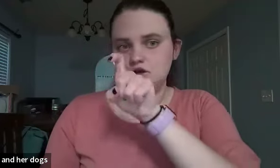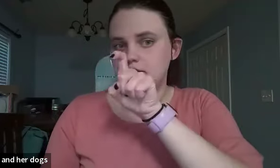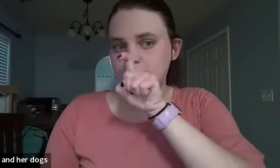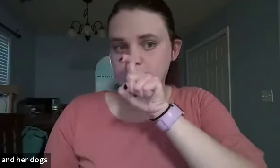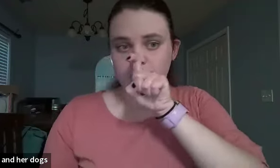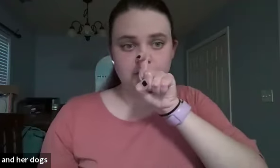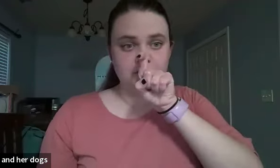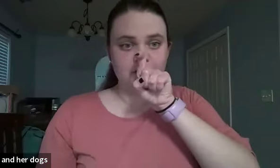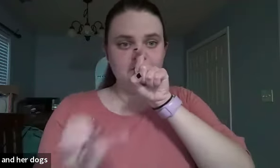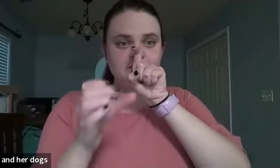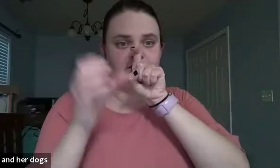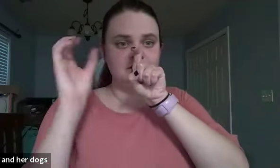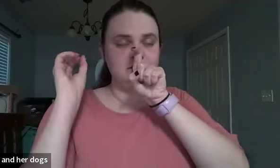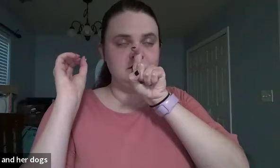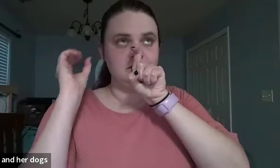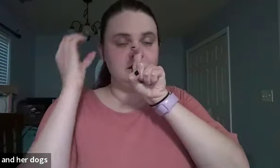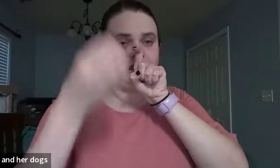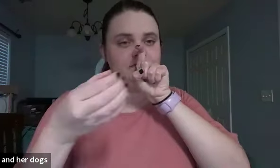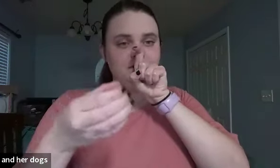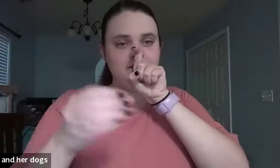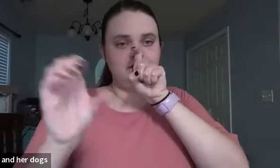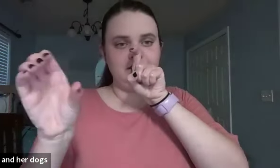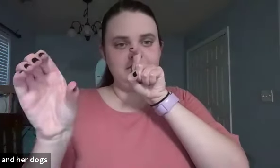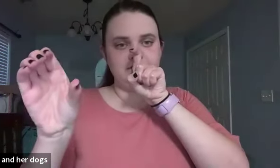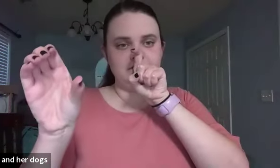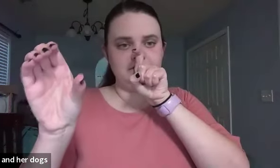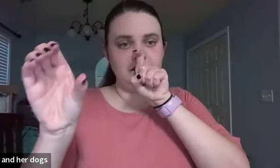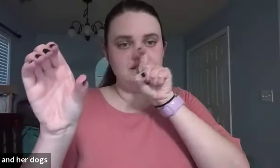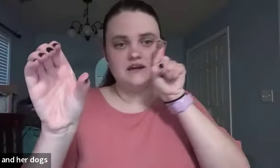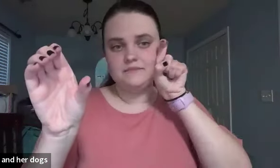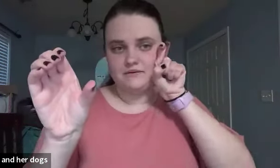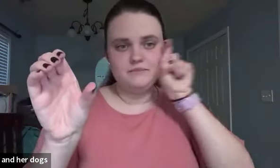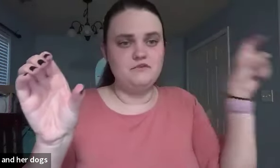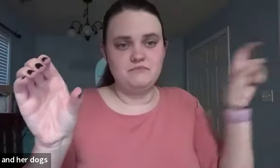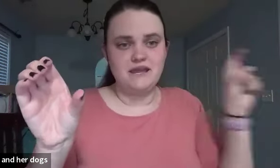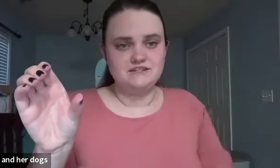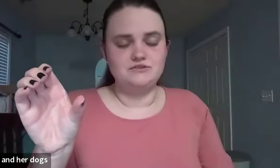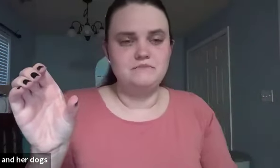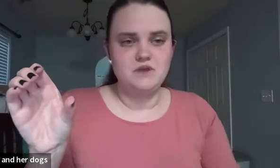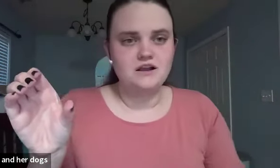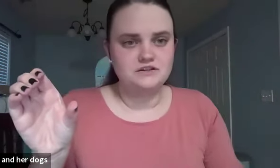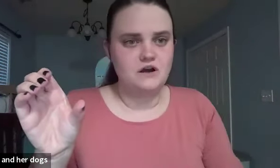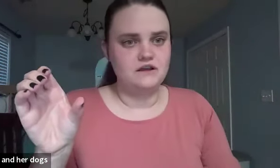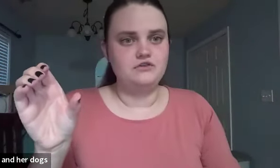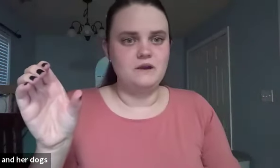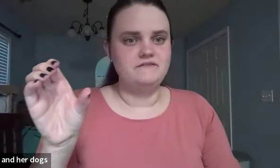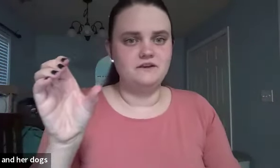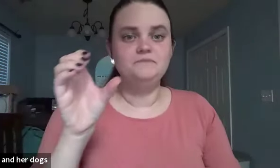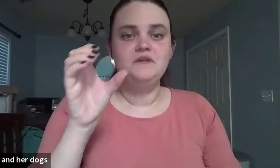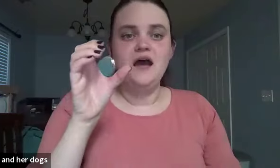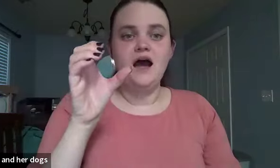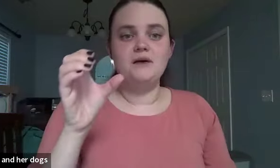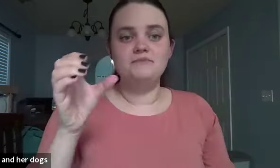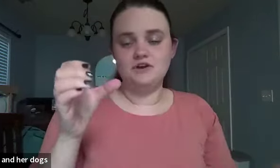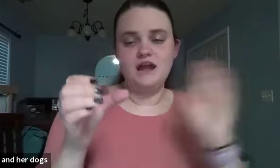You're going to put it on your nose. You're going to have a kind of a non-dominant, let me move my hand so I'm not talking through my finger. You're going to